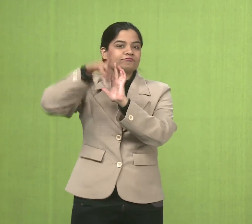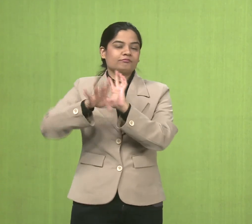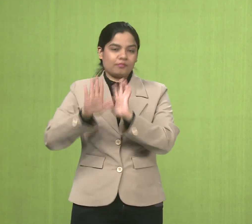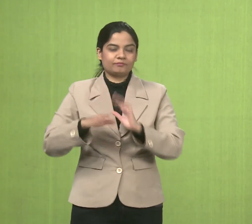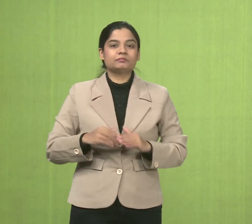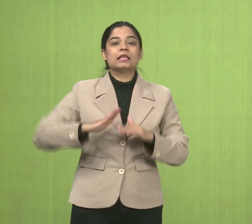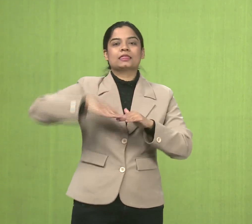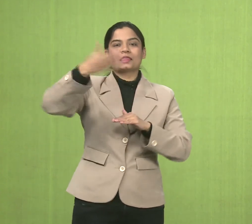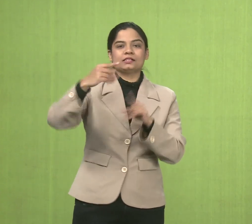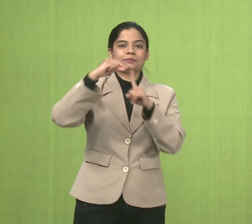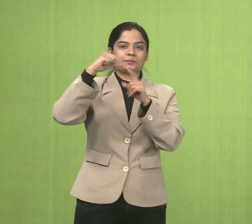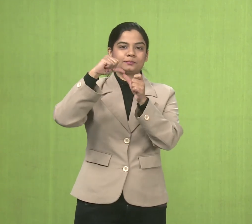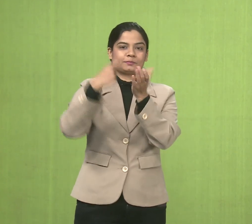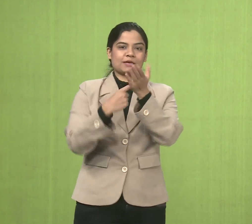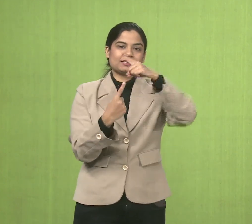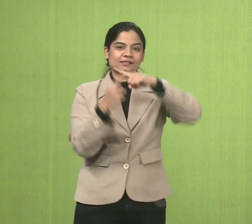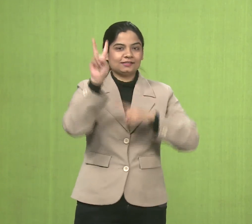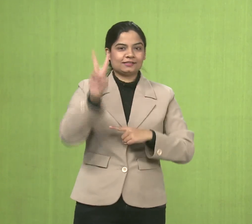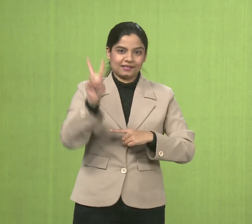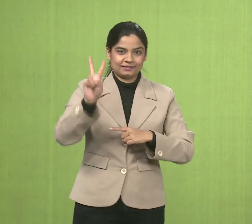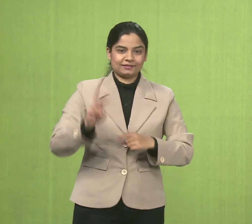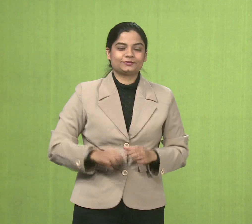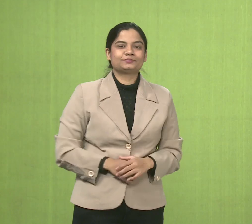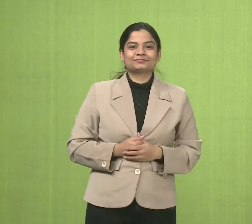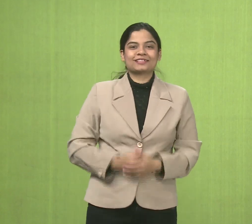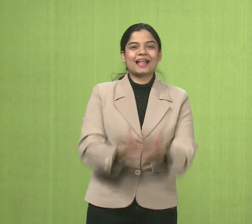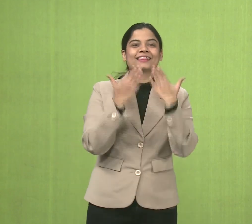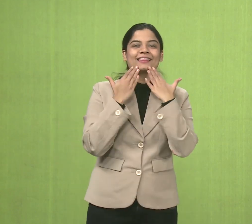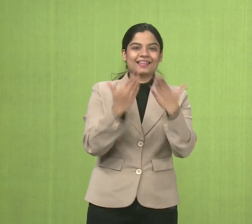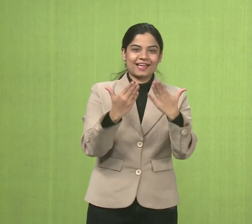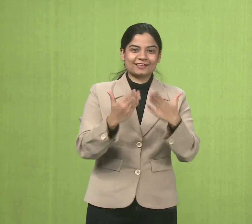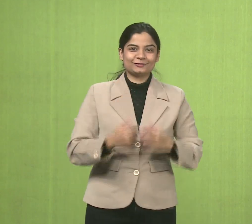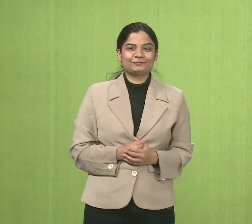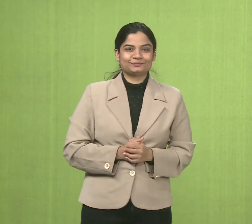about it in part 2. Thank you.